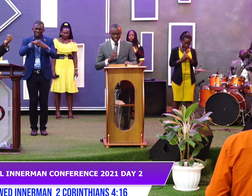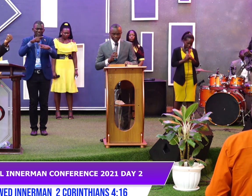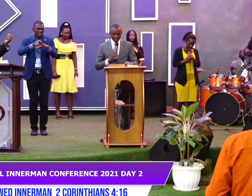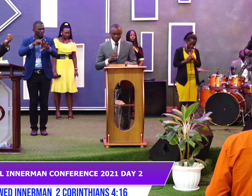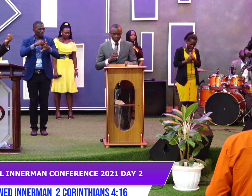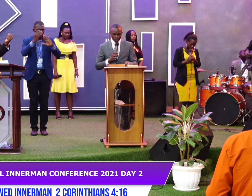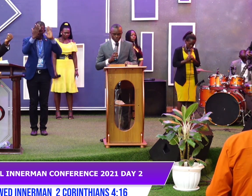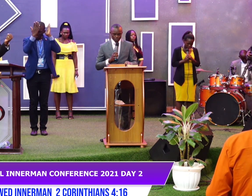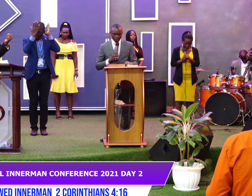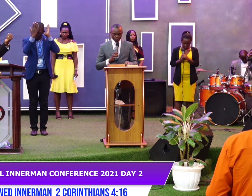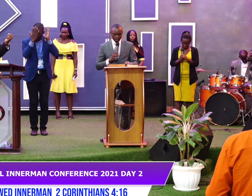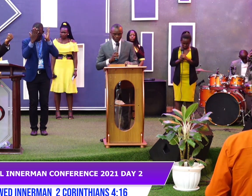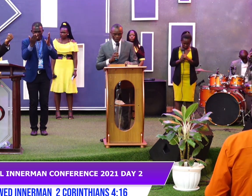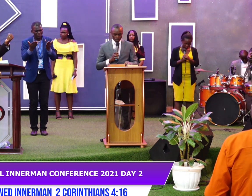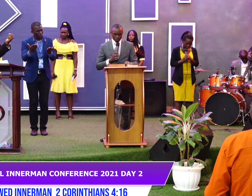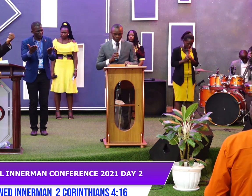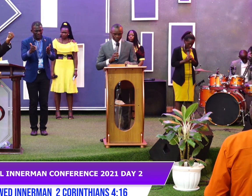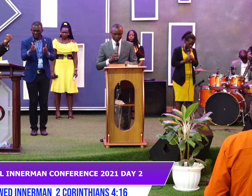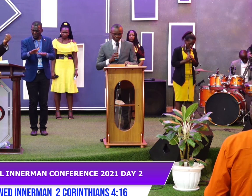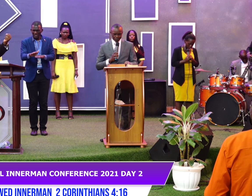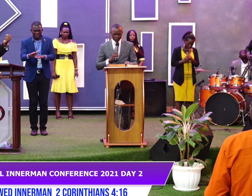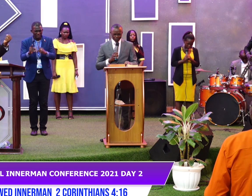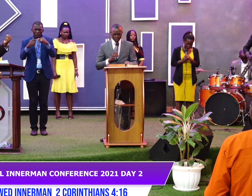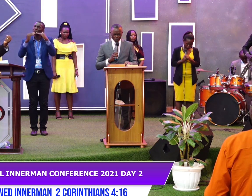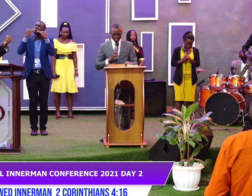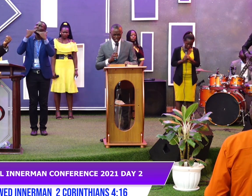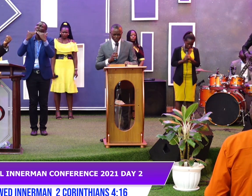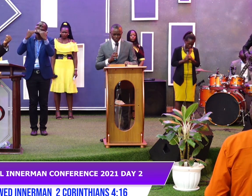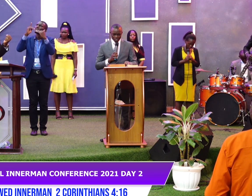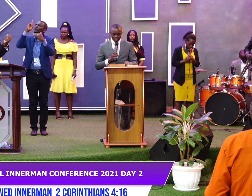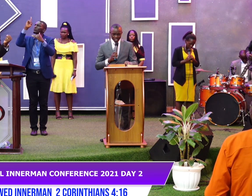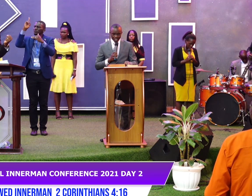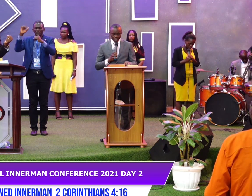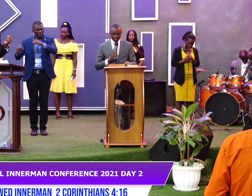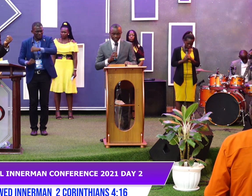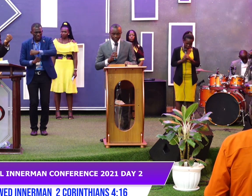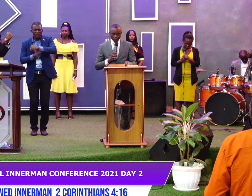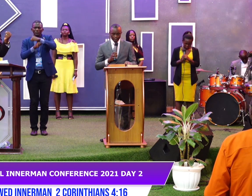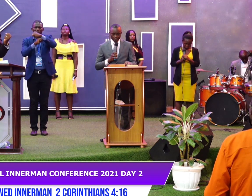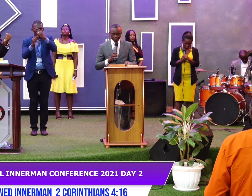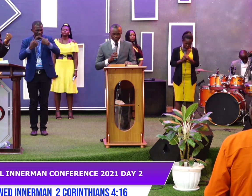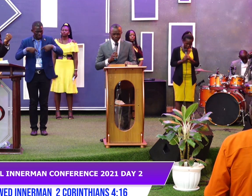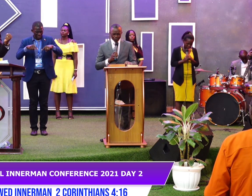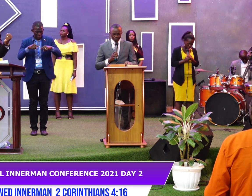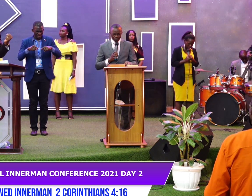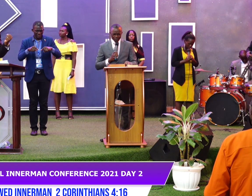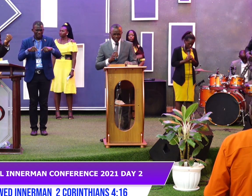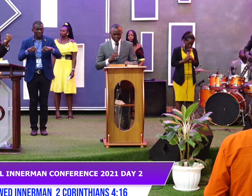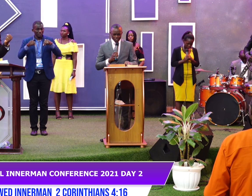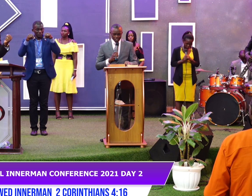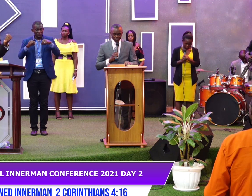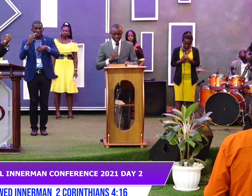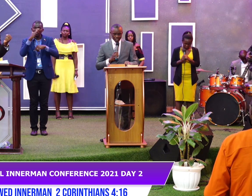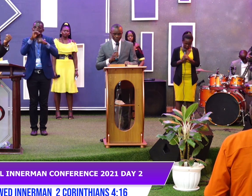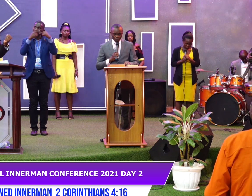the time when the bishop went back home. We thank you for sustaining us.